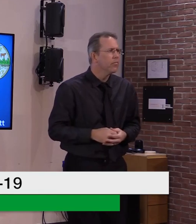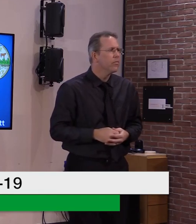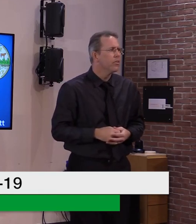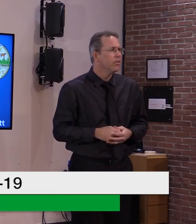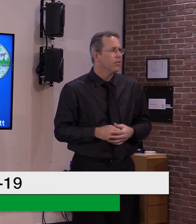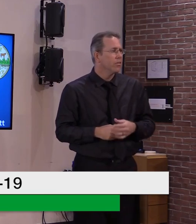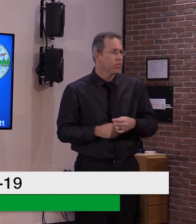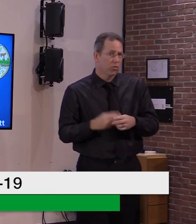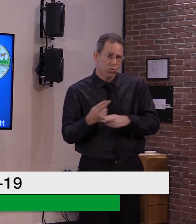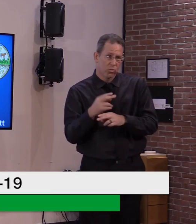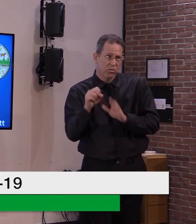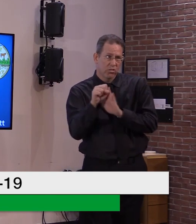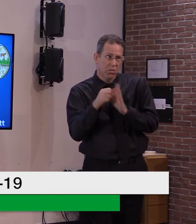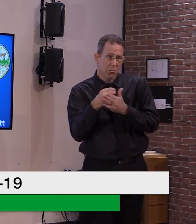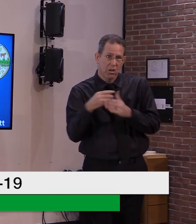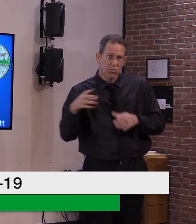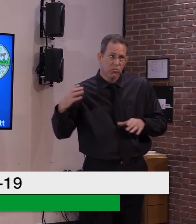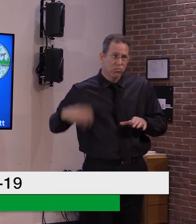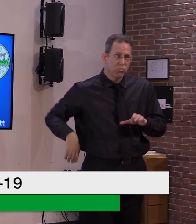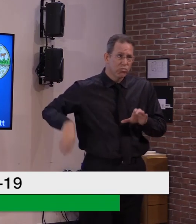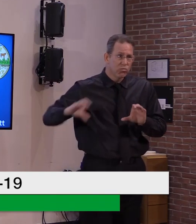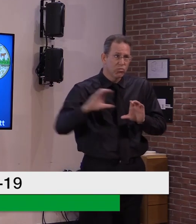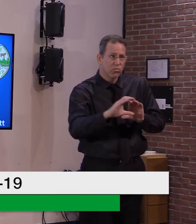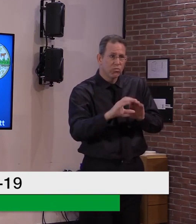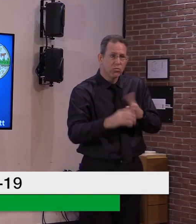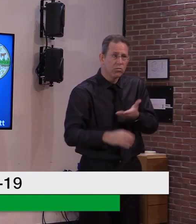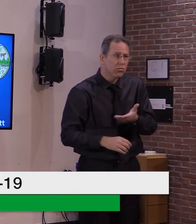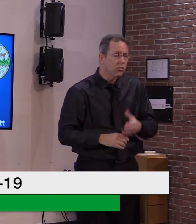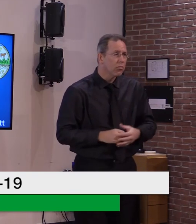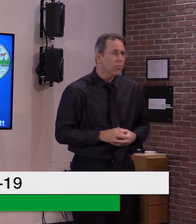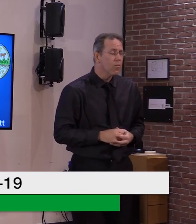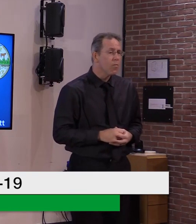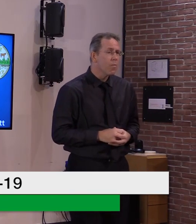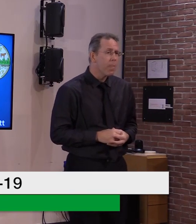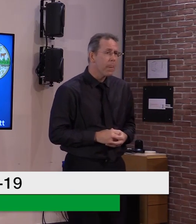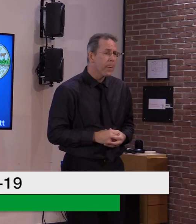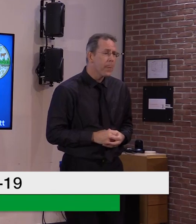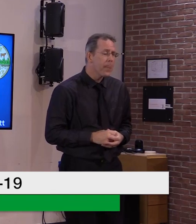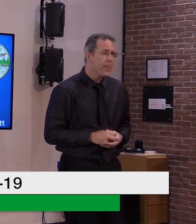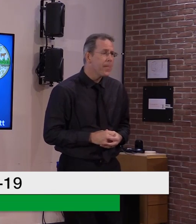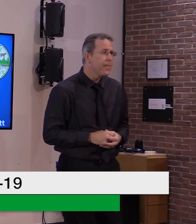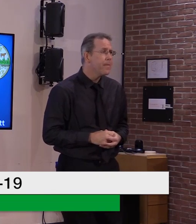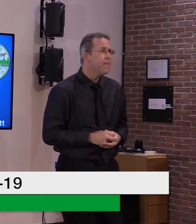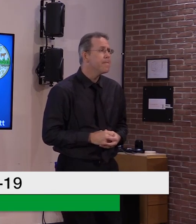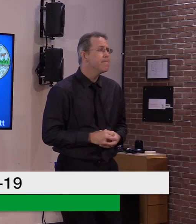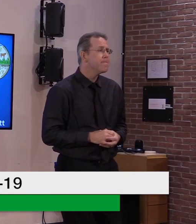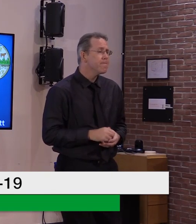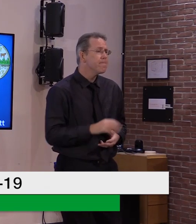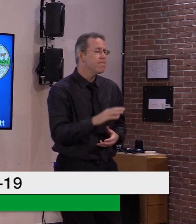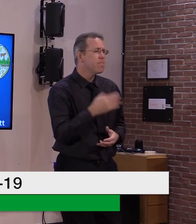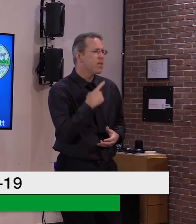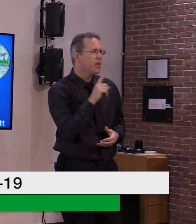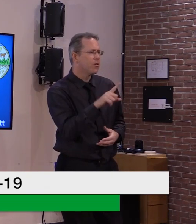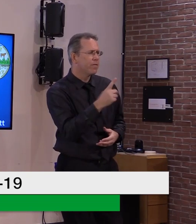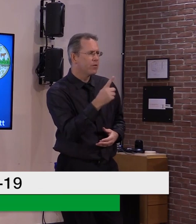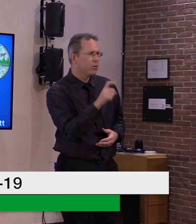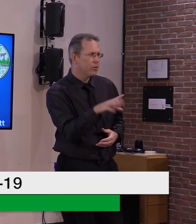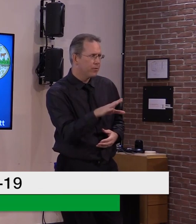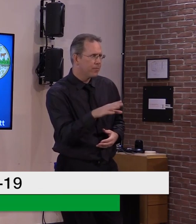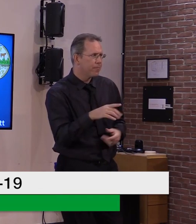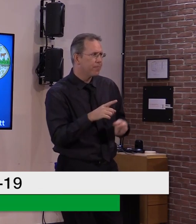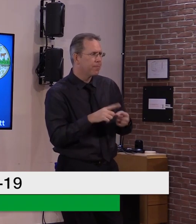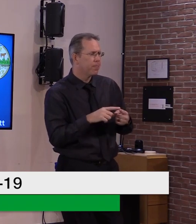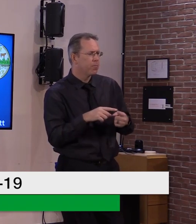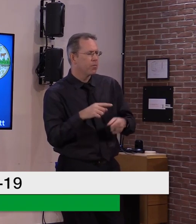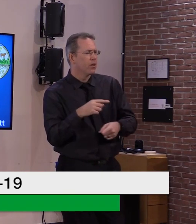it but but we've been as we've spoken about in previous press conferences i'm very concerned about this and